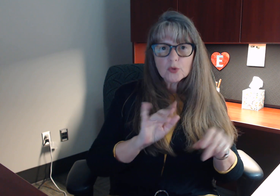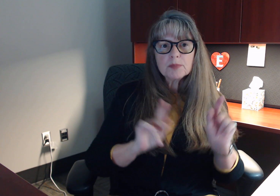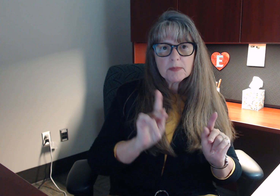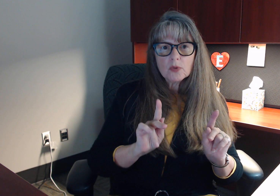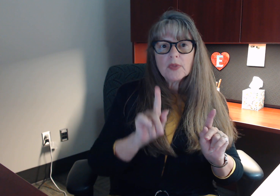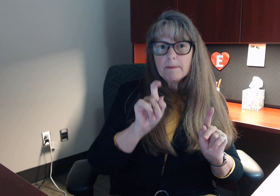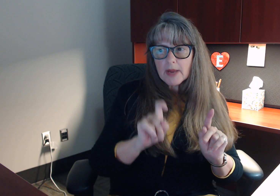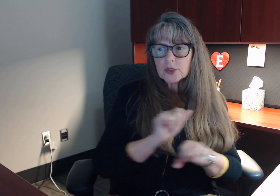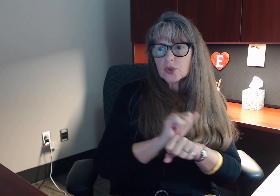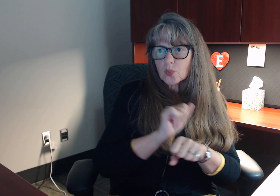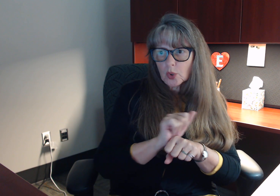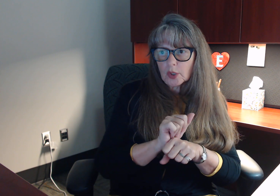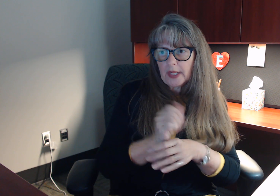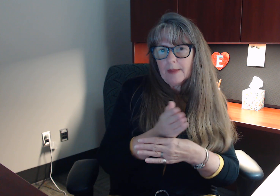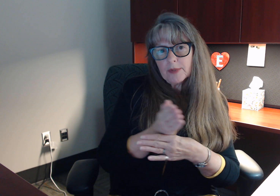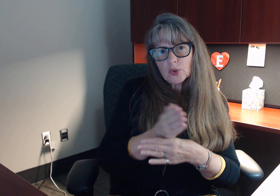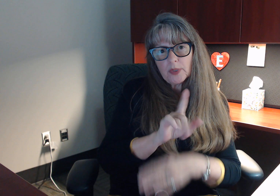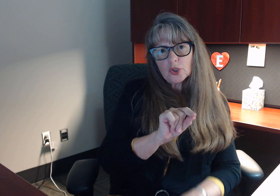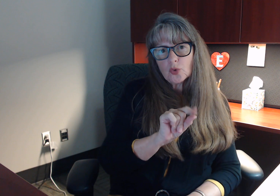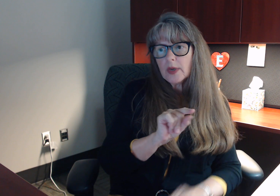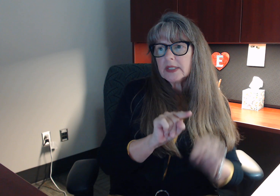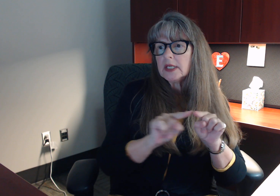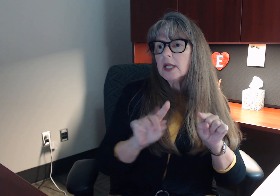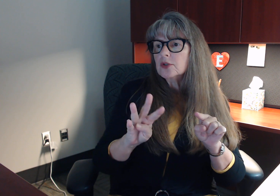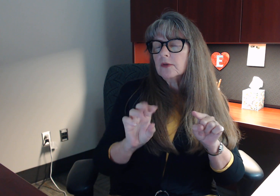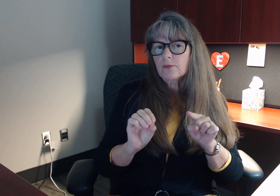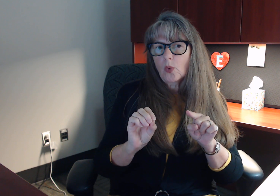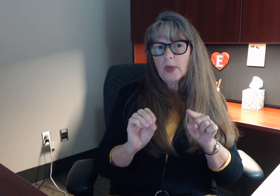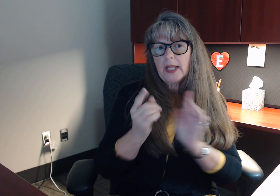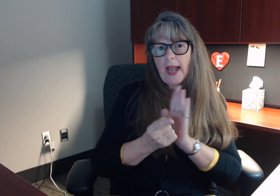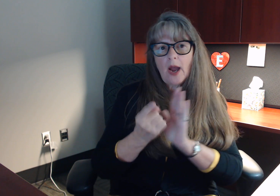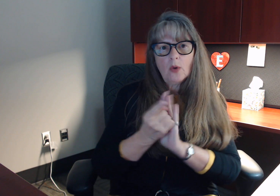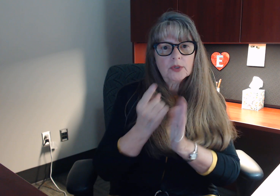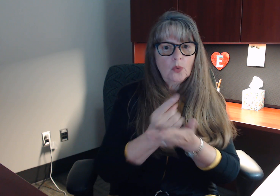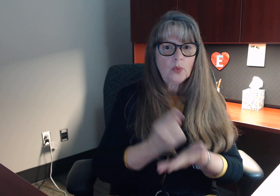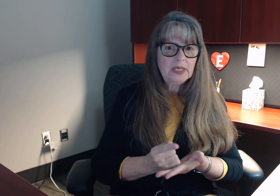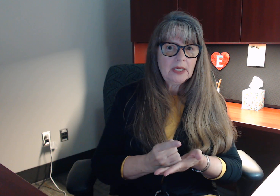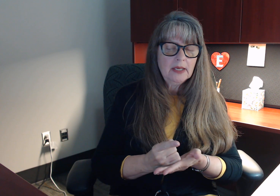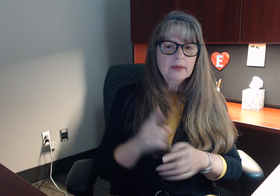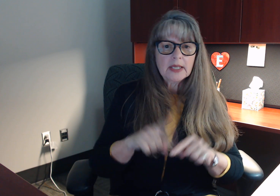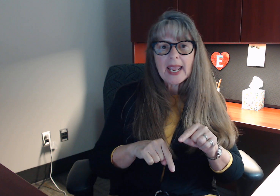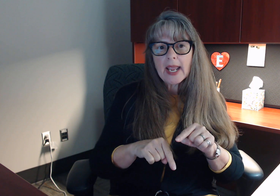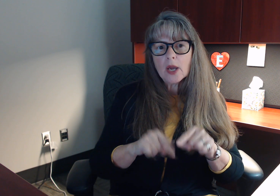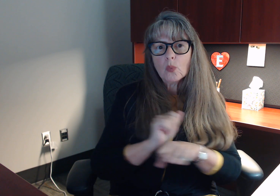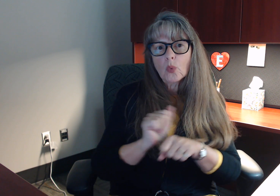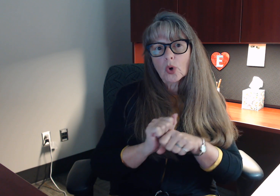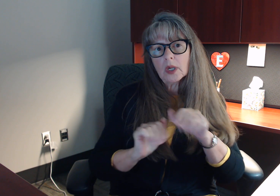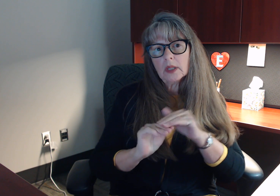people, they must work in between 20 to 40 hours a week. They can't work